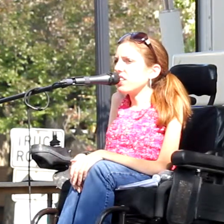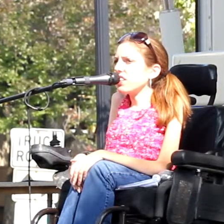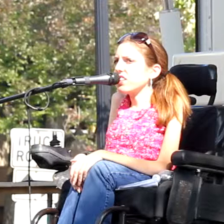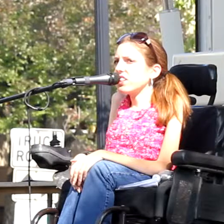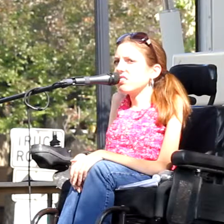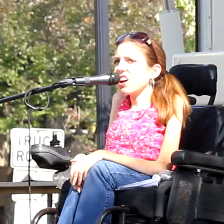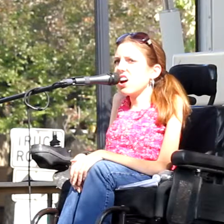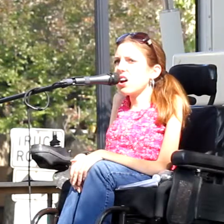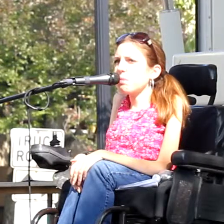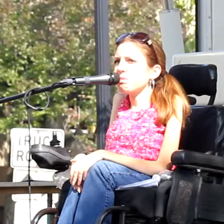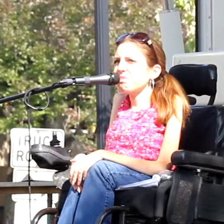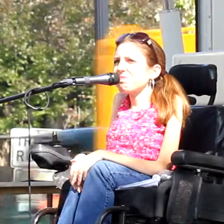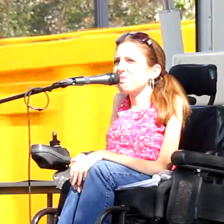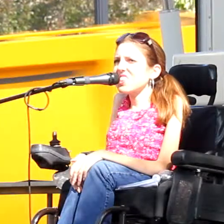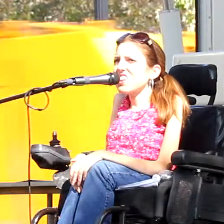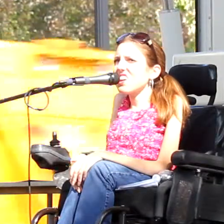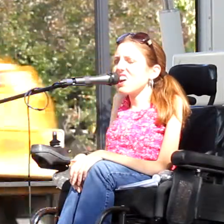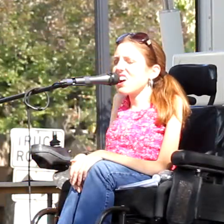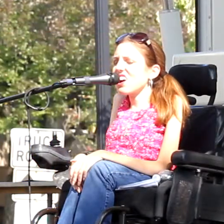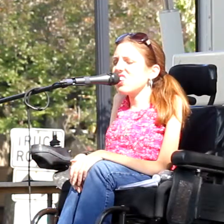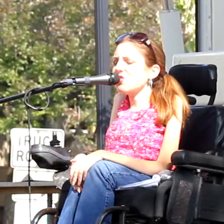yeah, let that sink in.